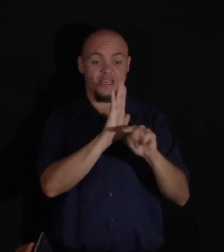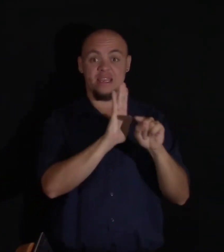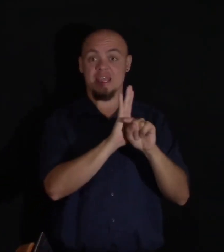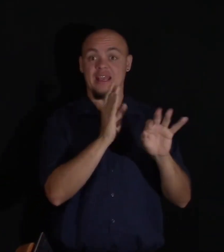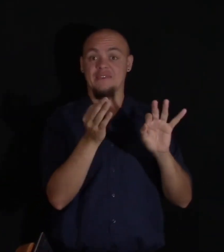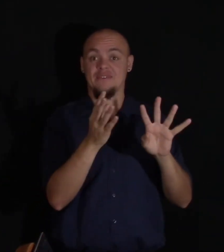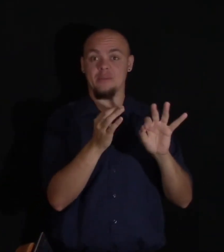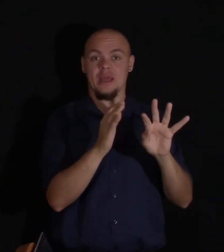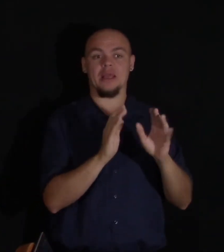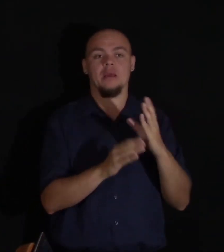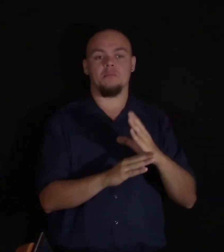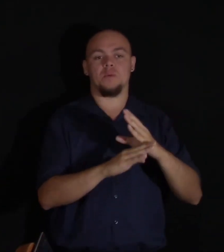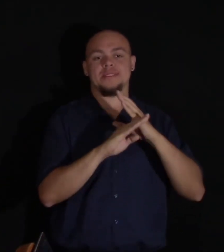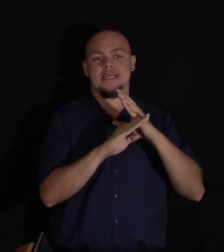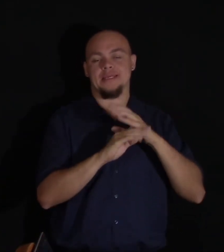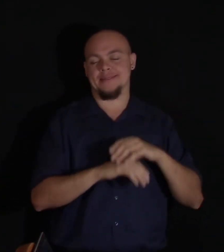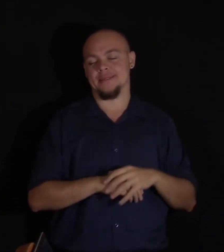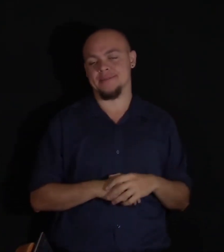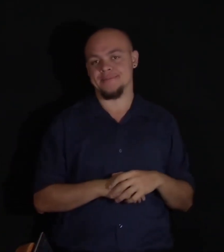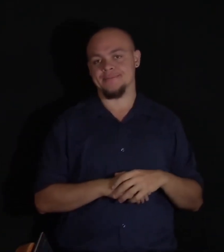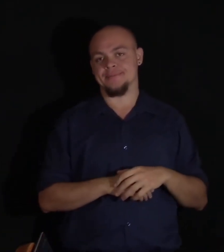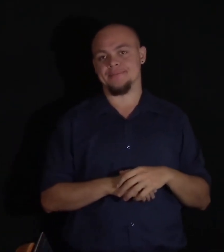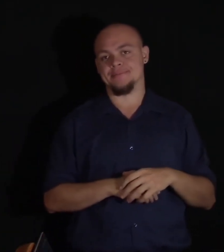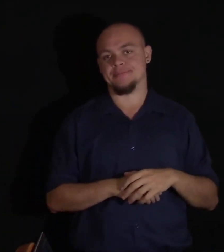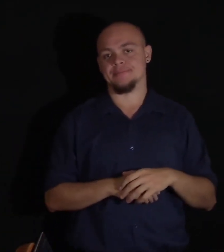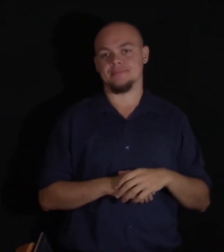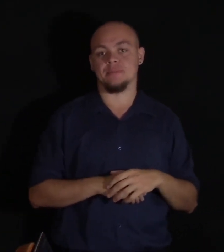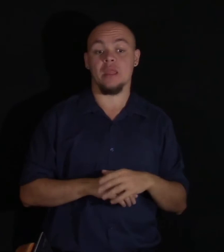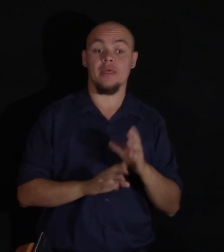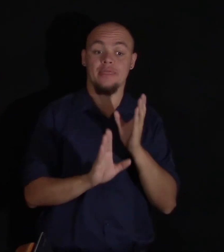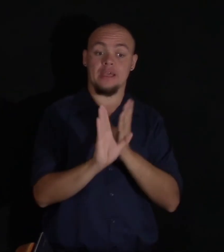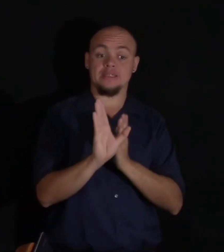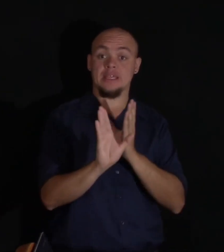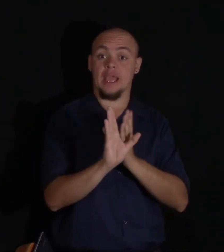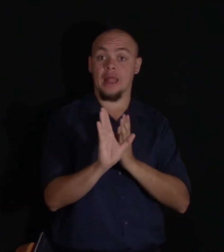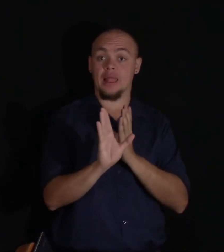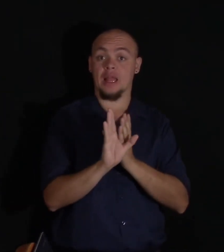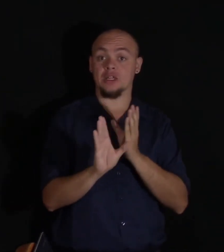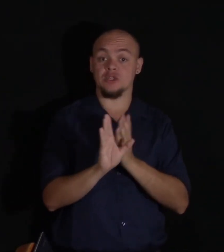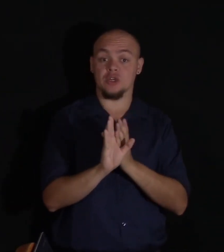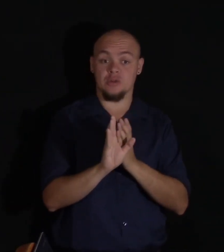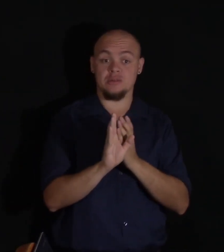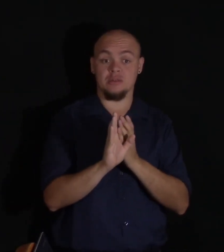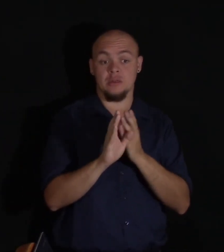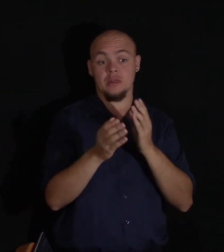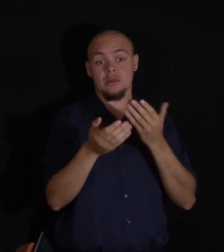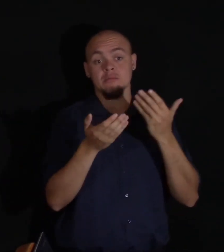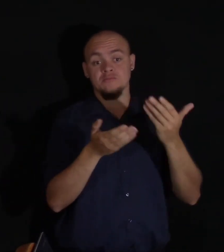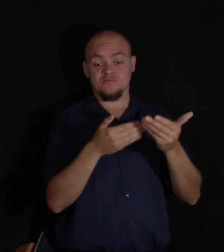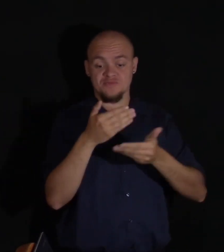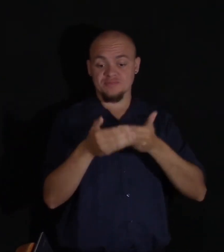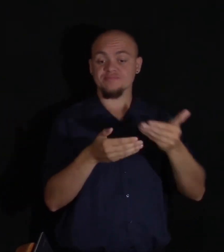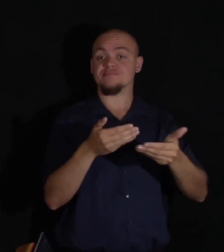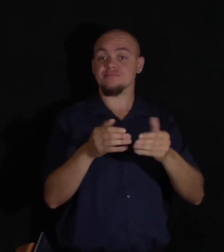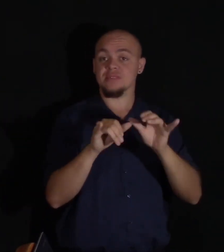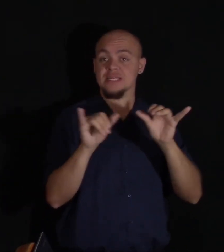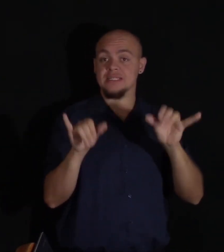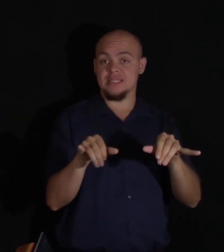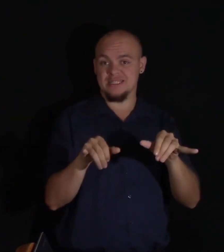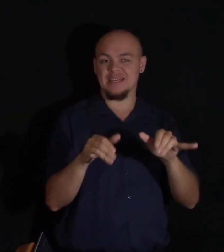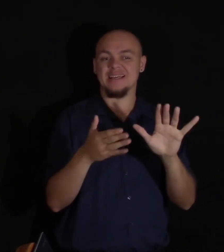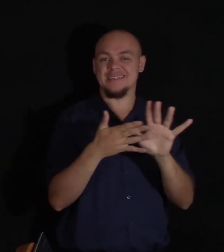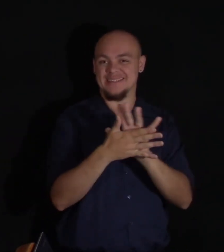feedback. The underlying psychological mechanisms are similar to that of the confirmation